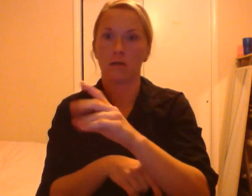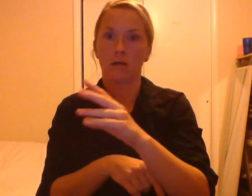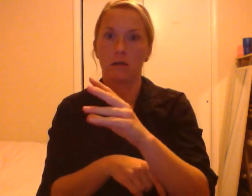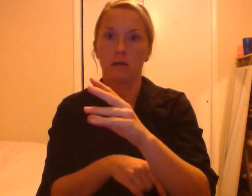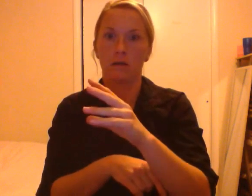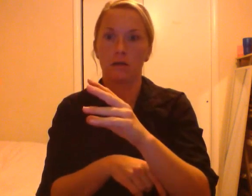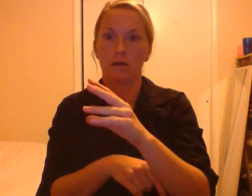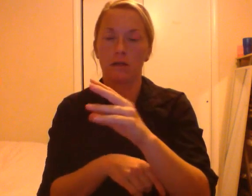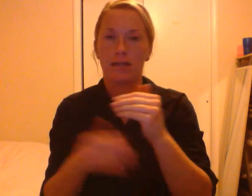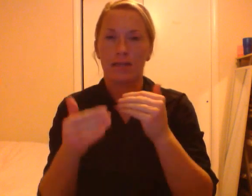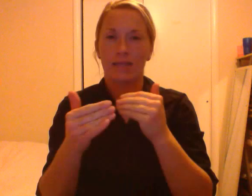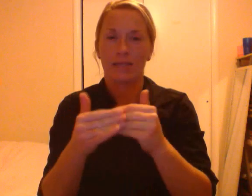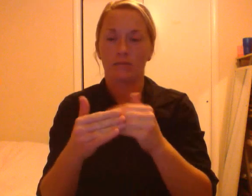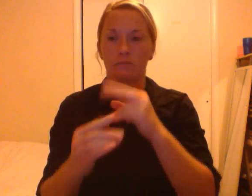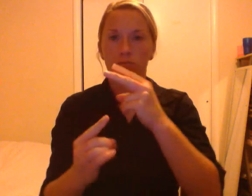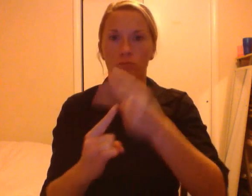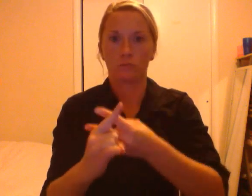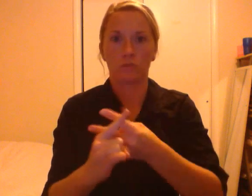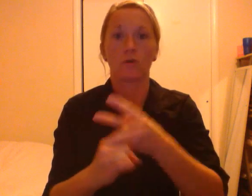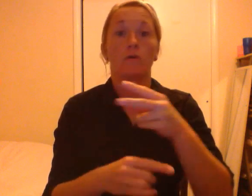something you're going to recoup when you sell it.